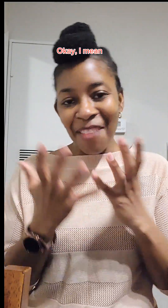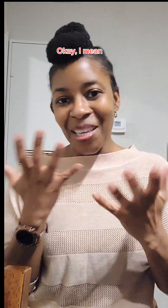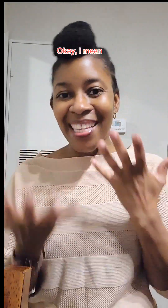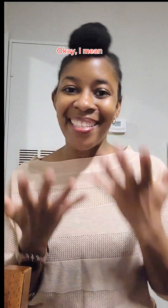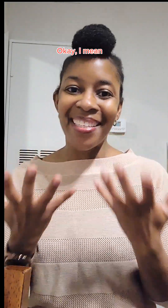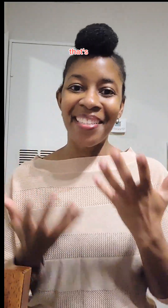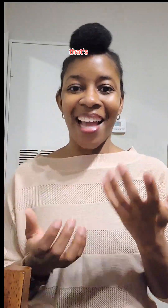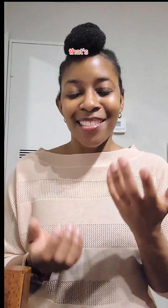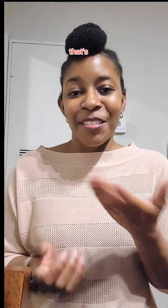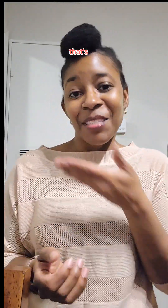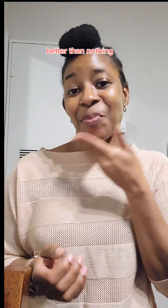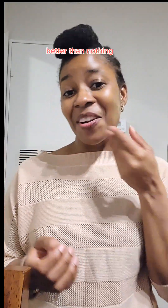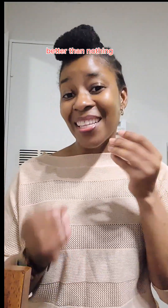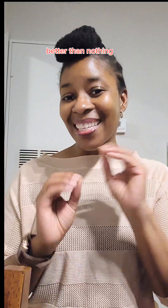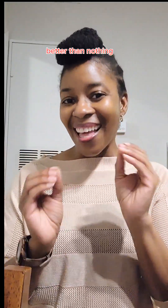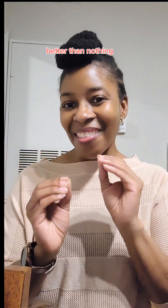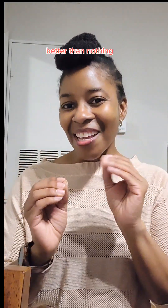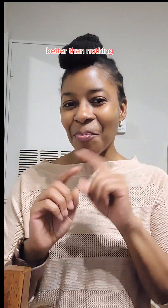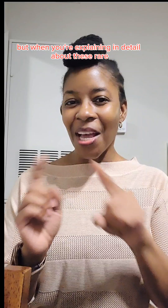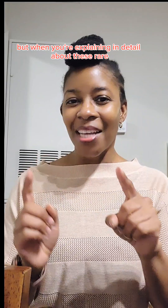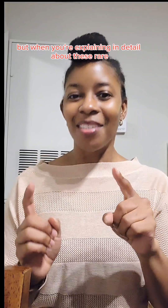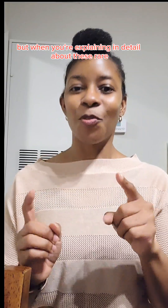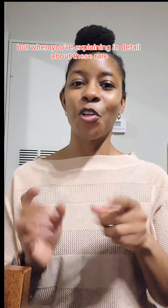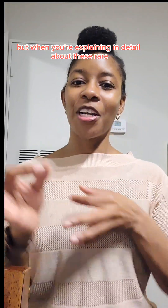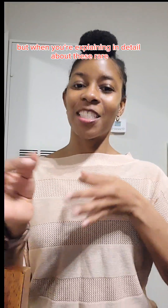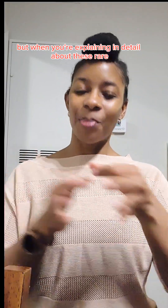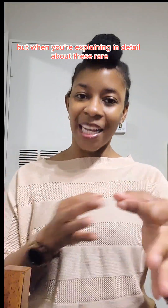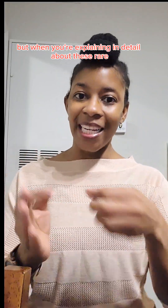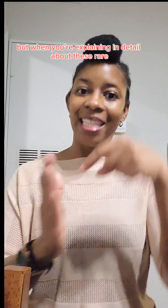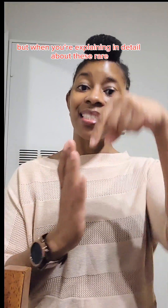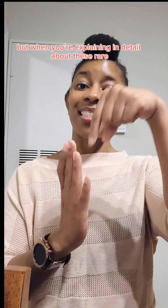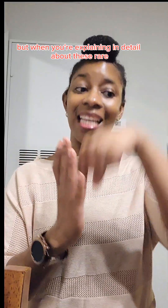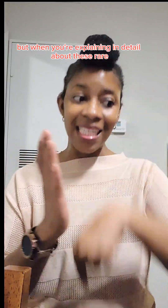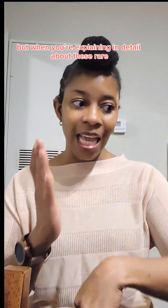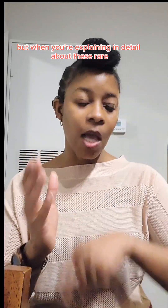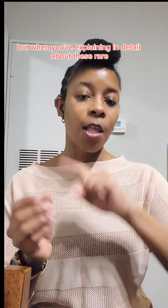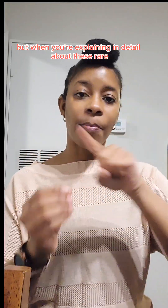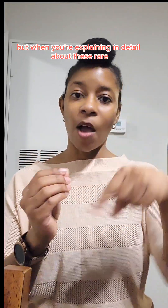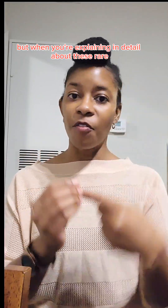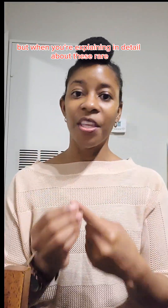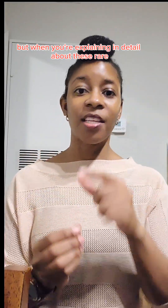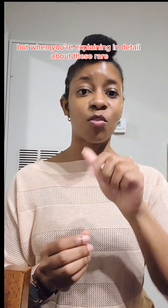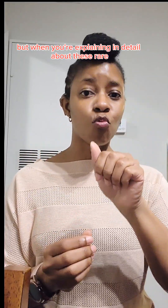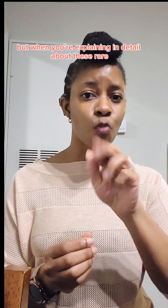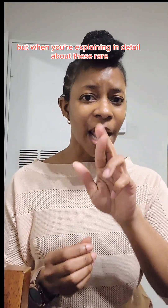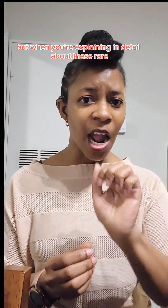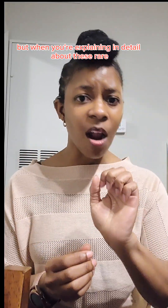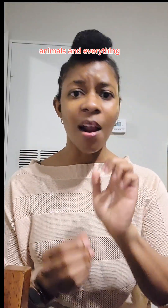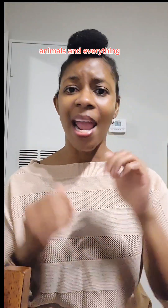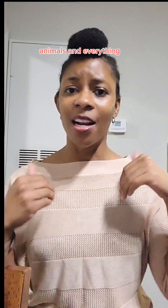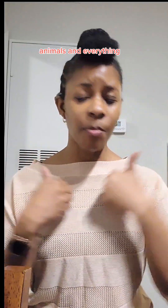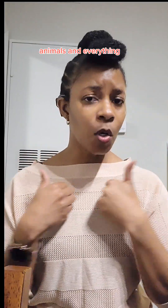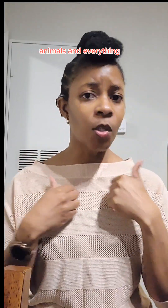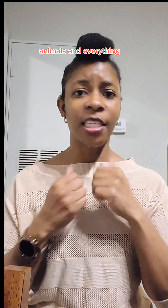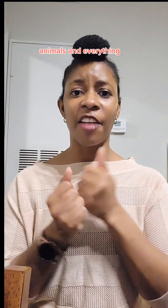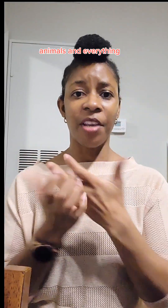I mean, that's better than nothing, but when you're explaining in detail about these rare animals and